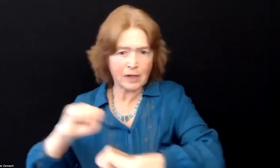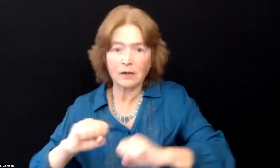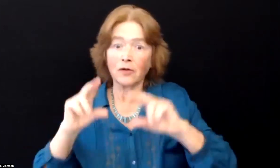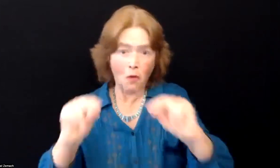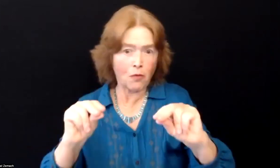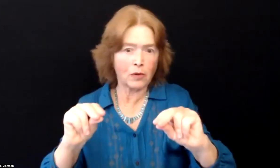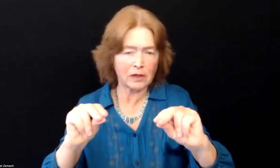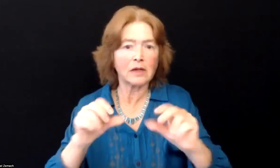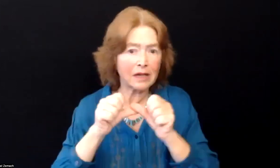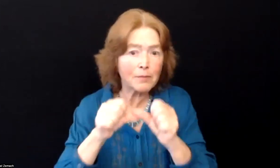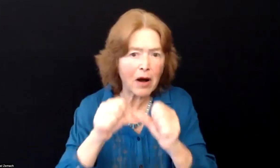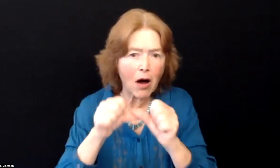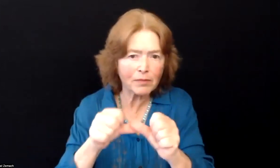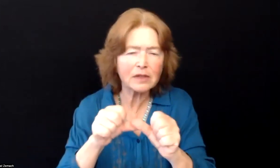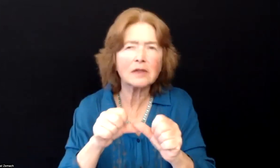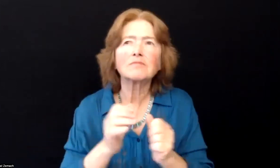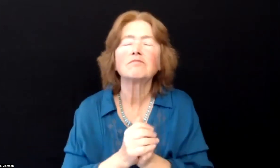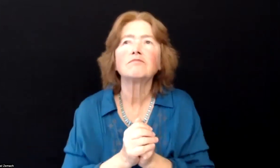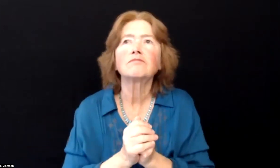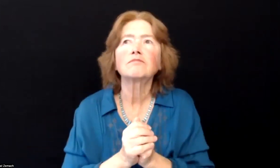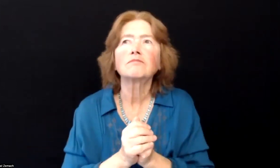Stick with this. Stick with trying to find the right